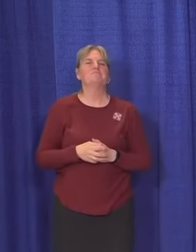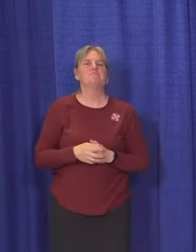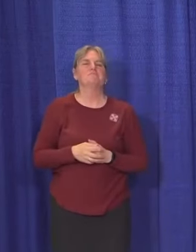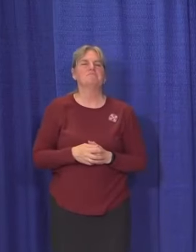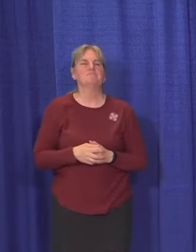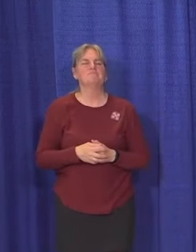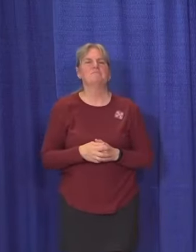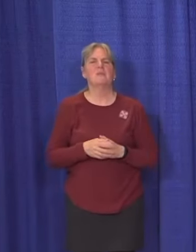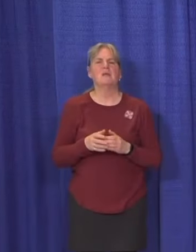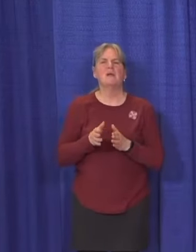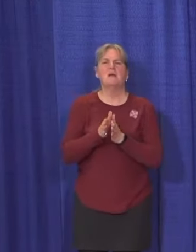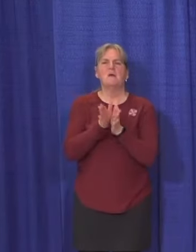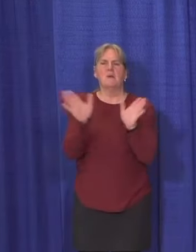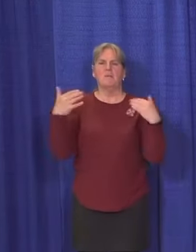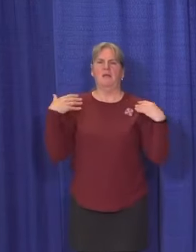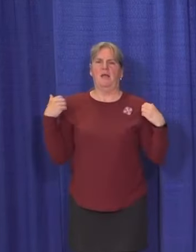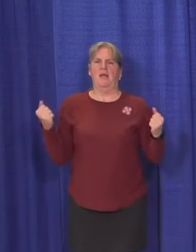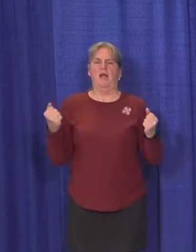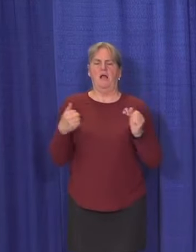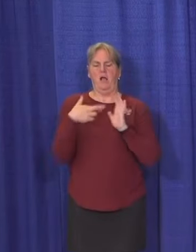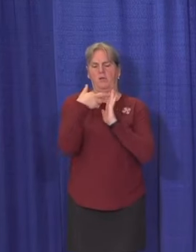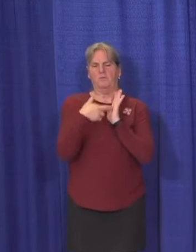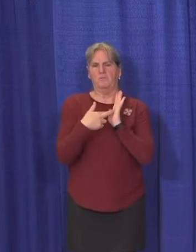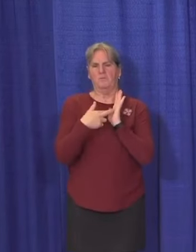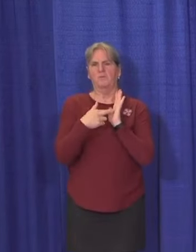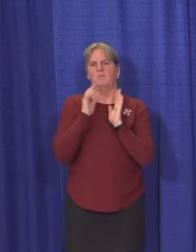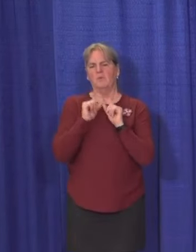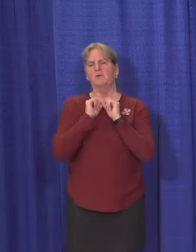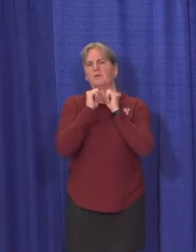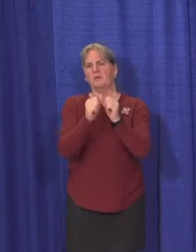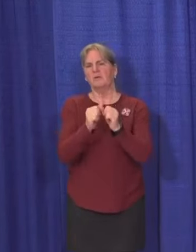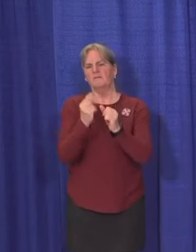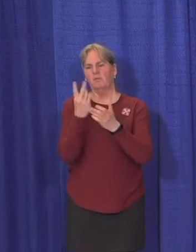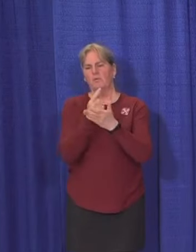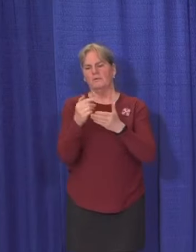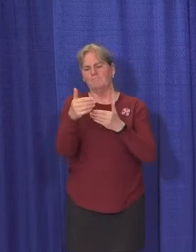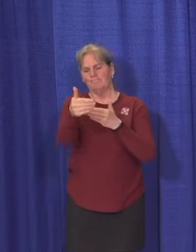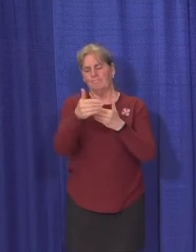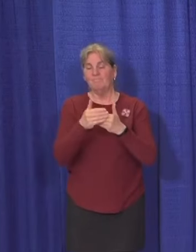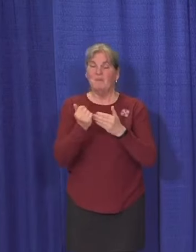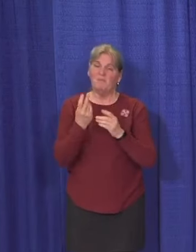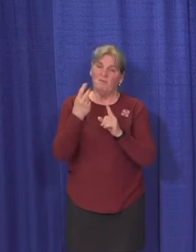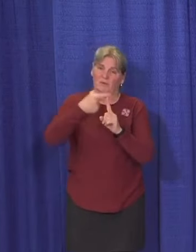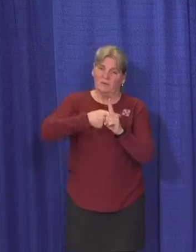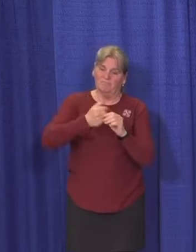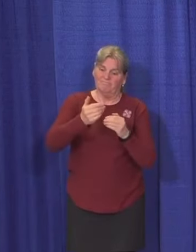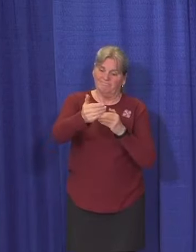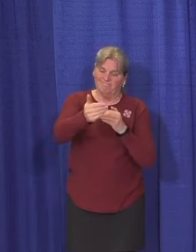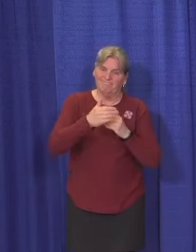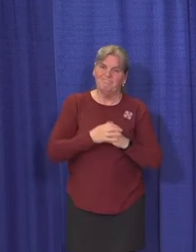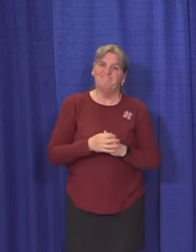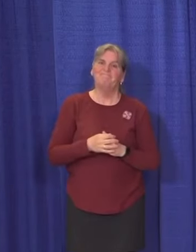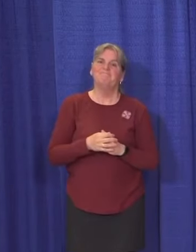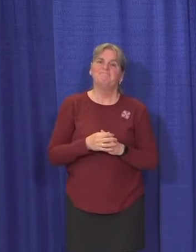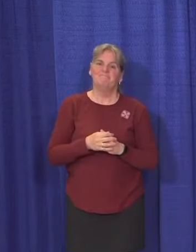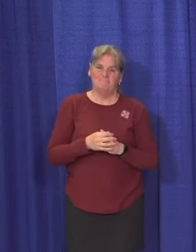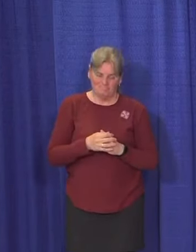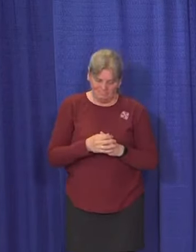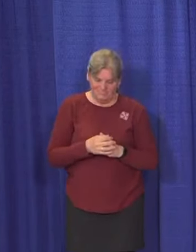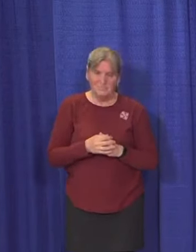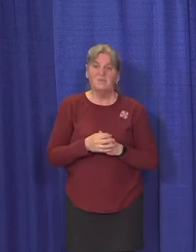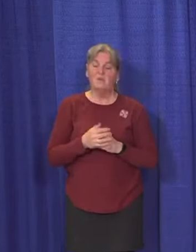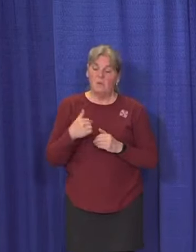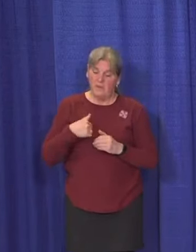Public health measures will be part of our lives to some extent for the next few weeks, perhaps months. We are taking significant steps